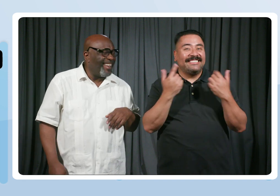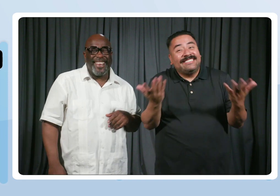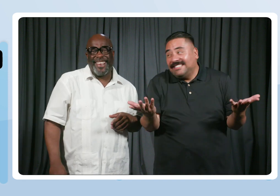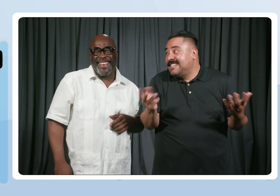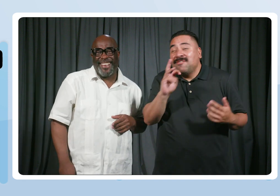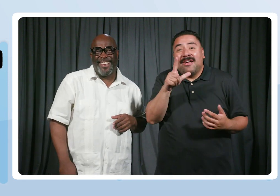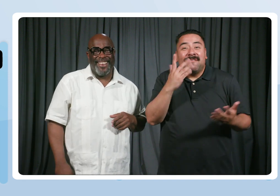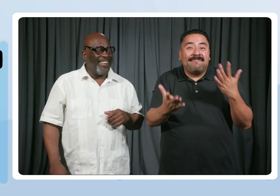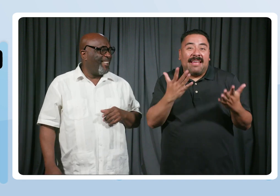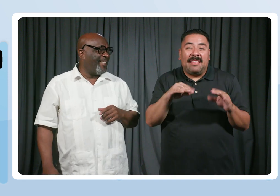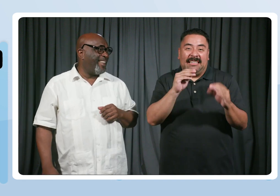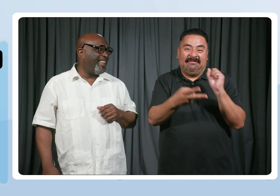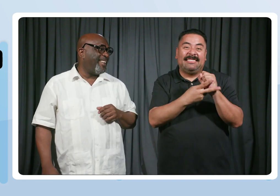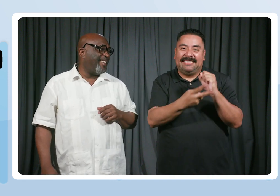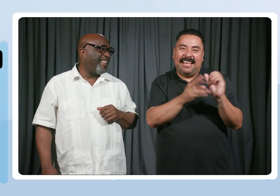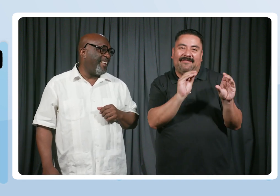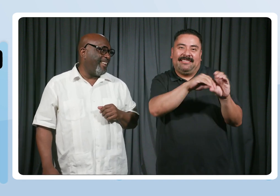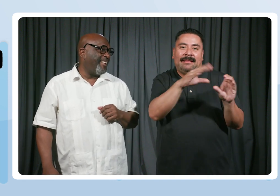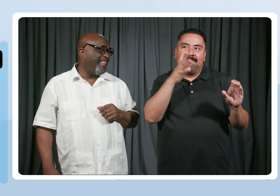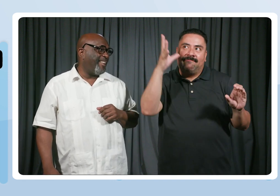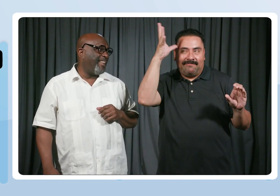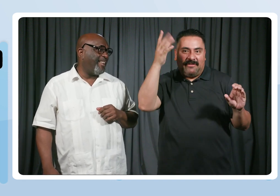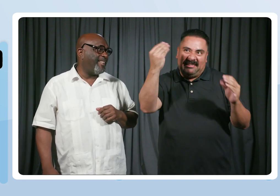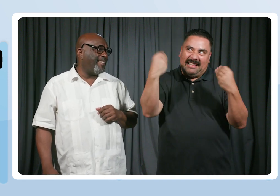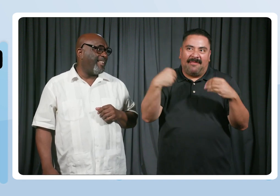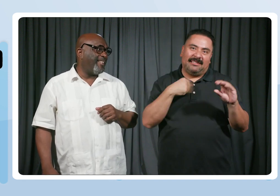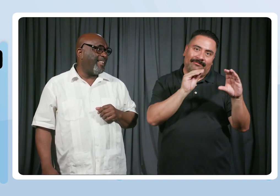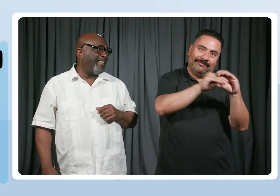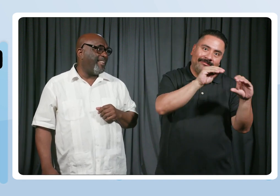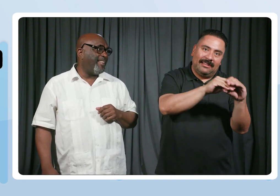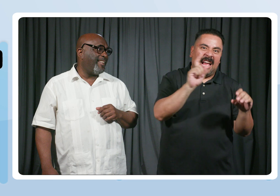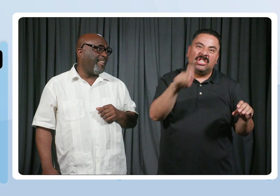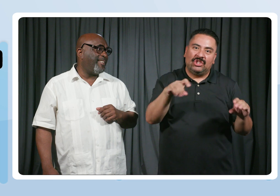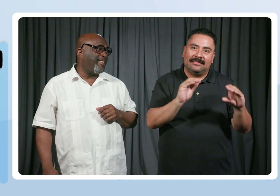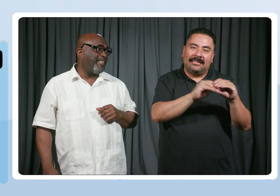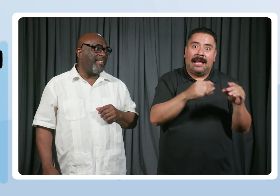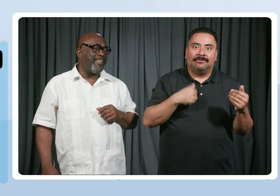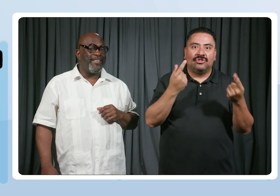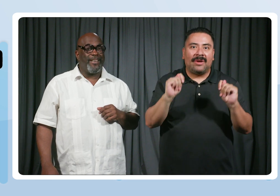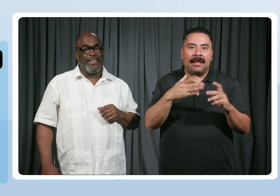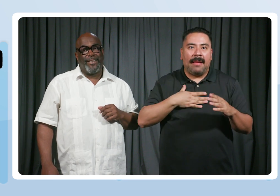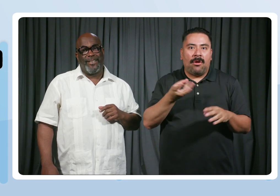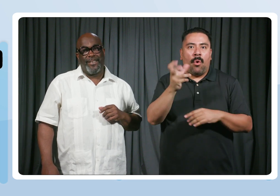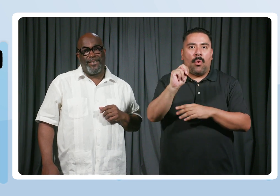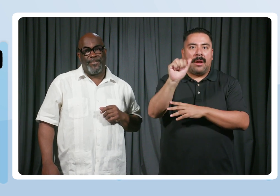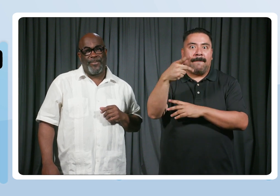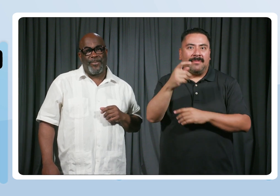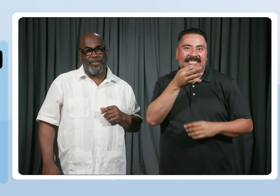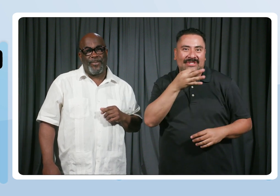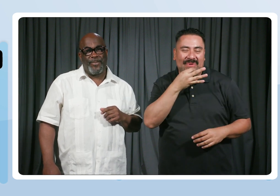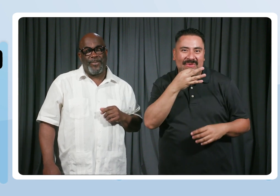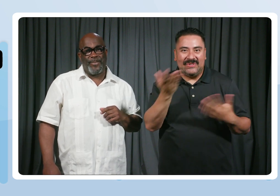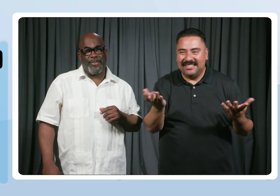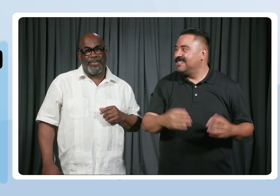Well, I'll probably put it into savings. That's what my parents want me to do. But I should put it into savings. I'm trying to get my own apartment soon.